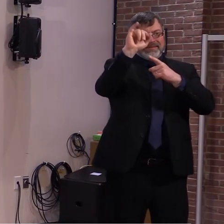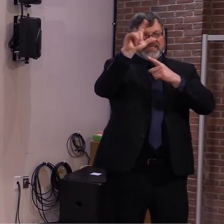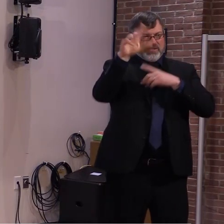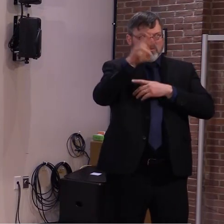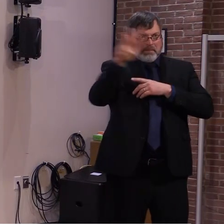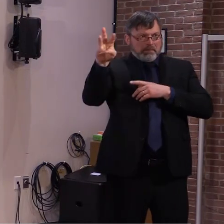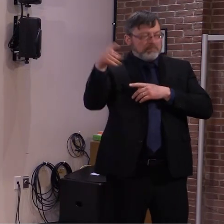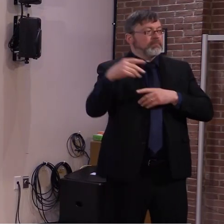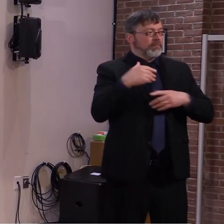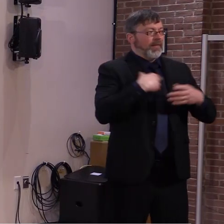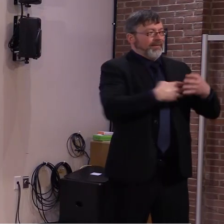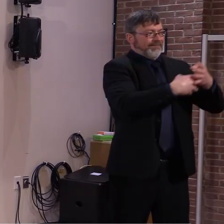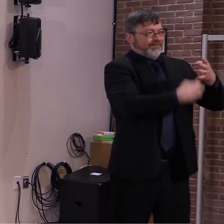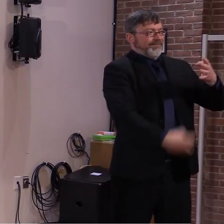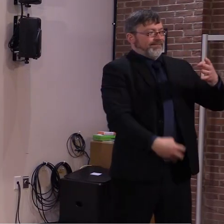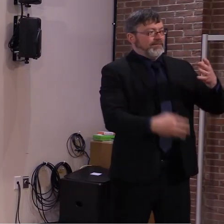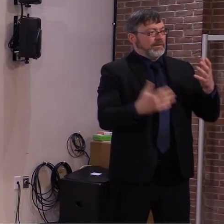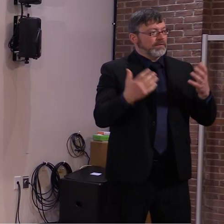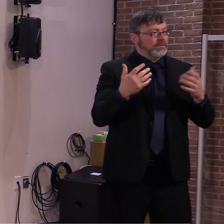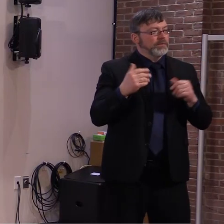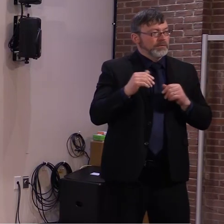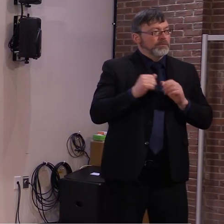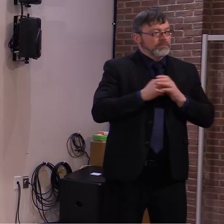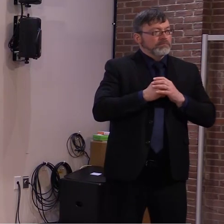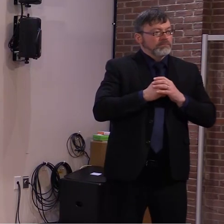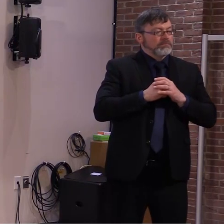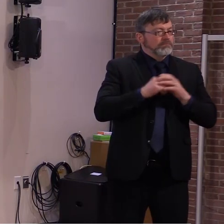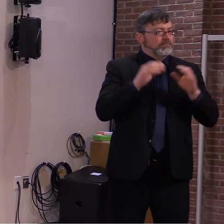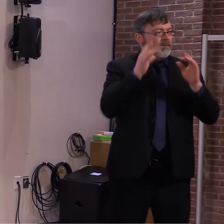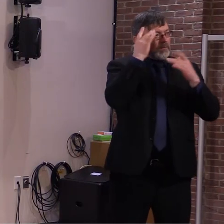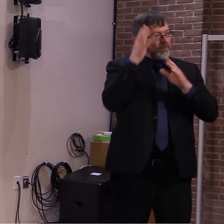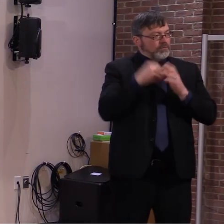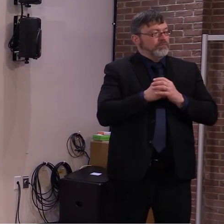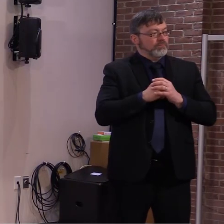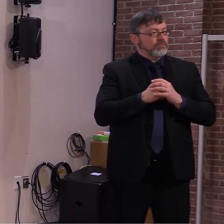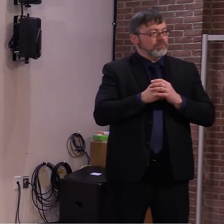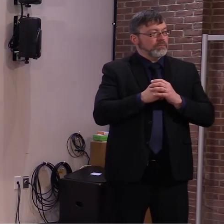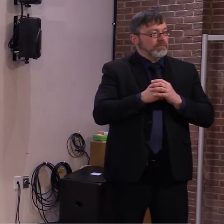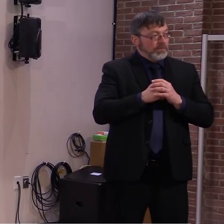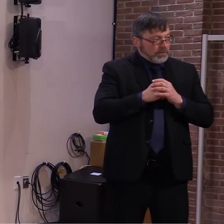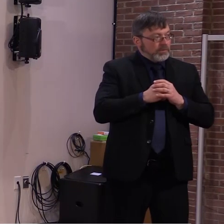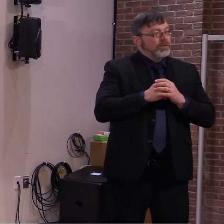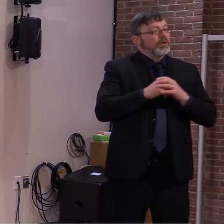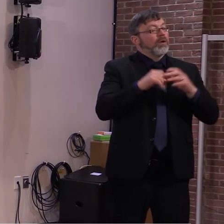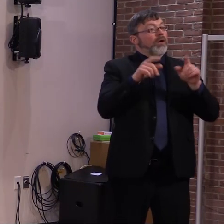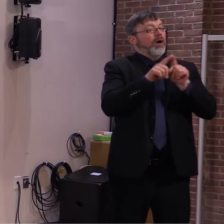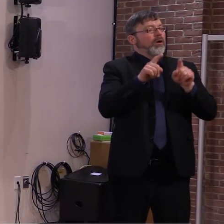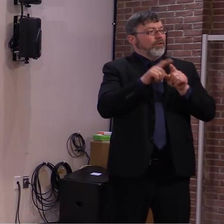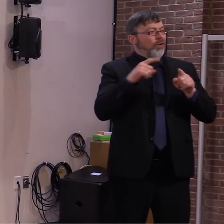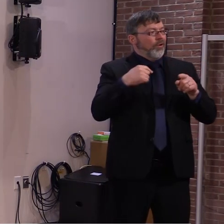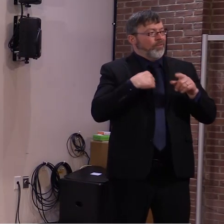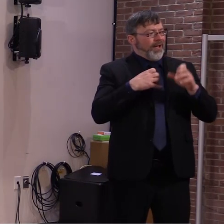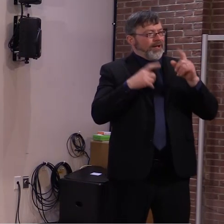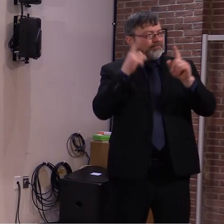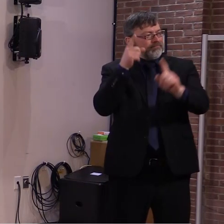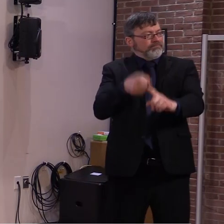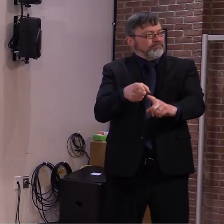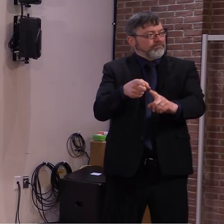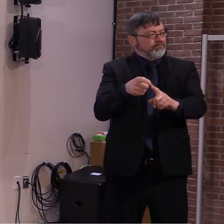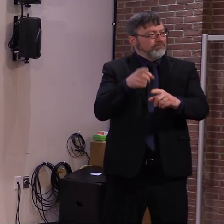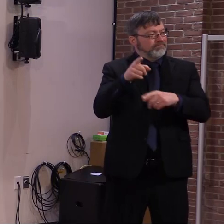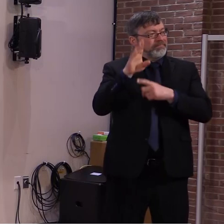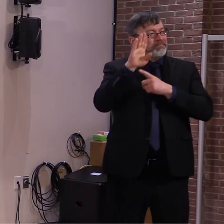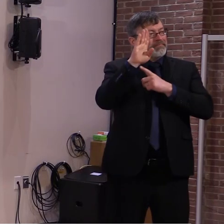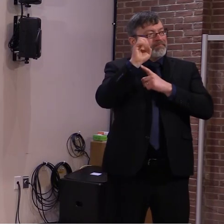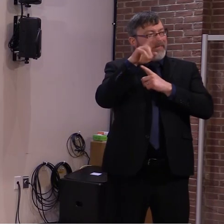As you are probably aware, and as we have pointed out at this press conference, COVID cases have recently